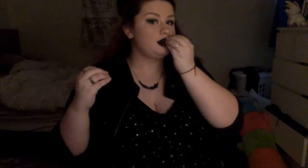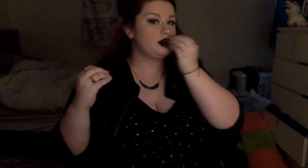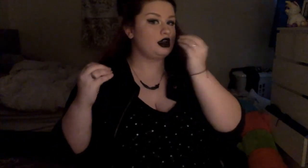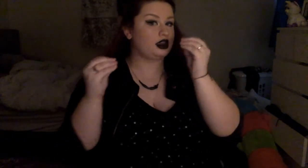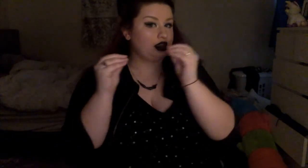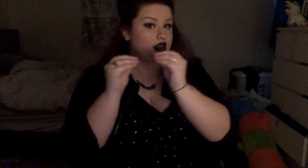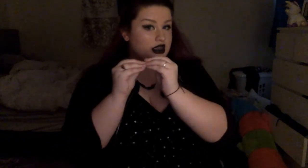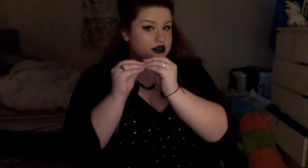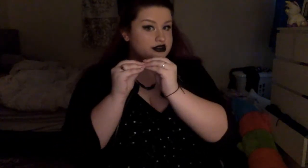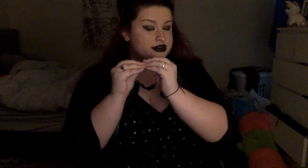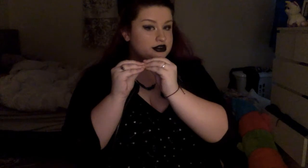kiss.